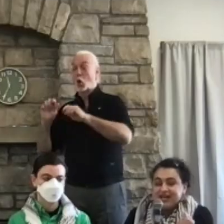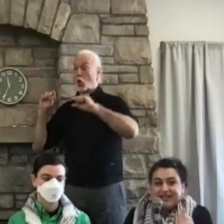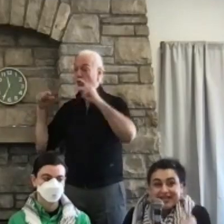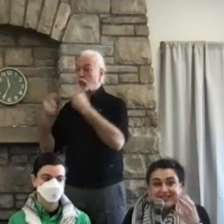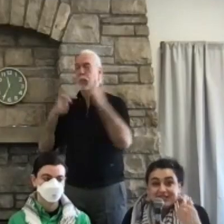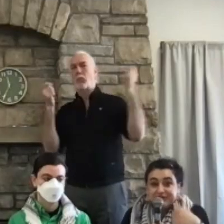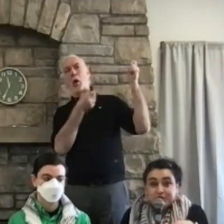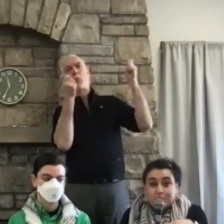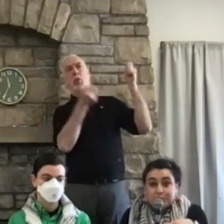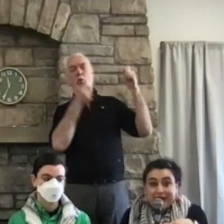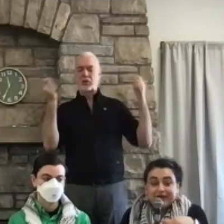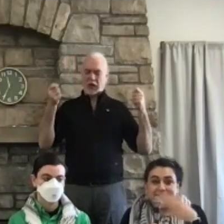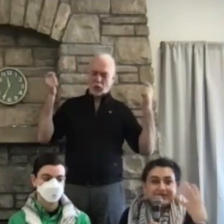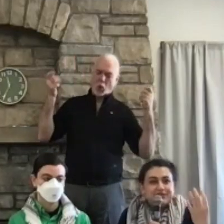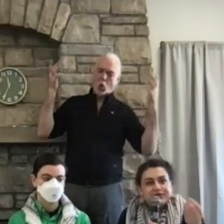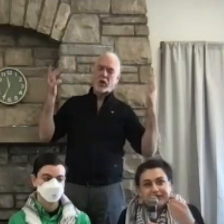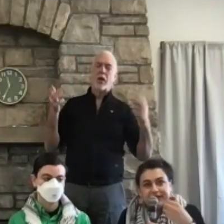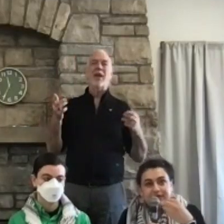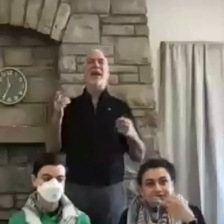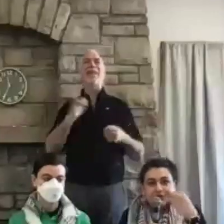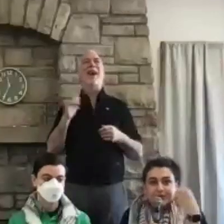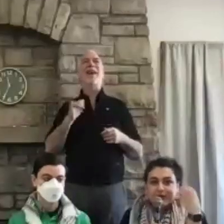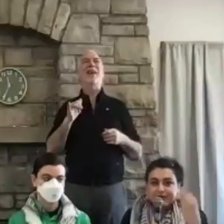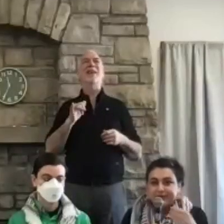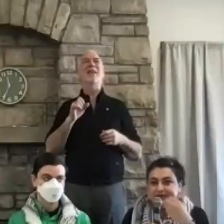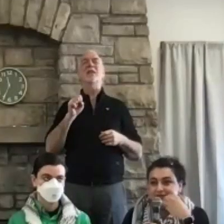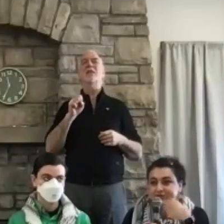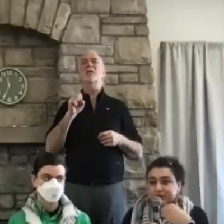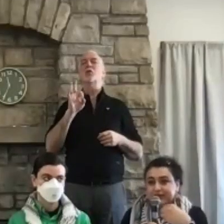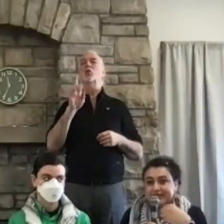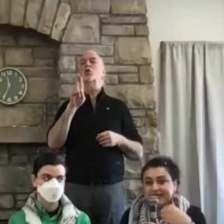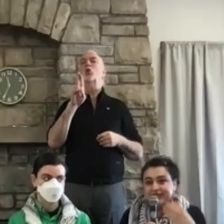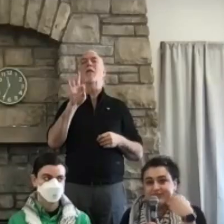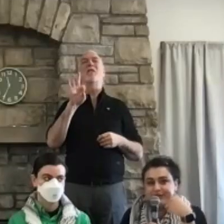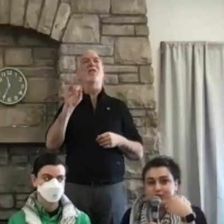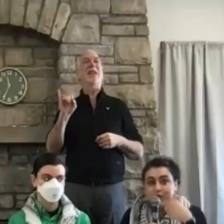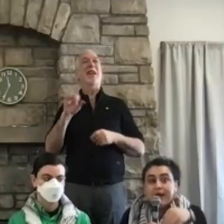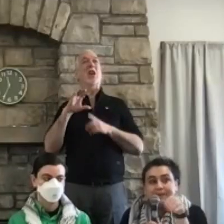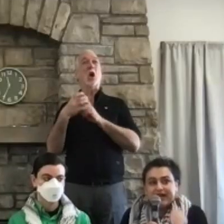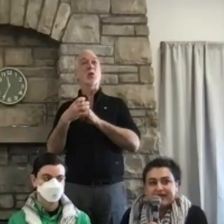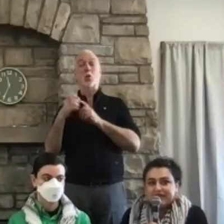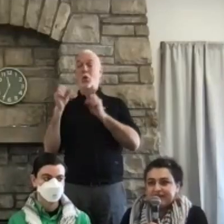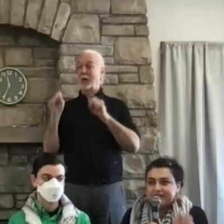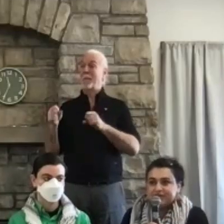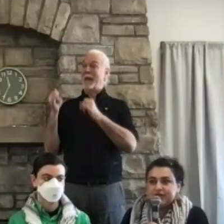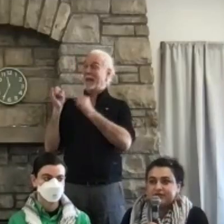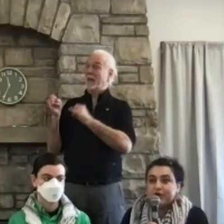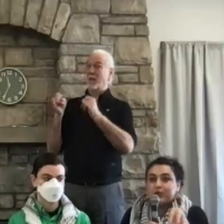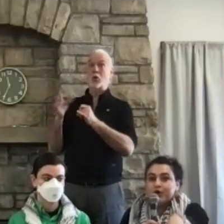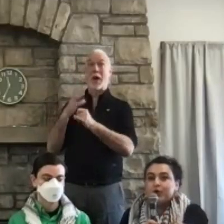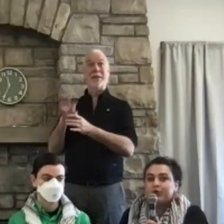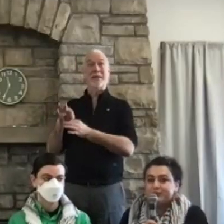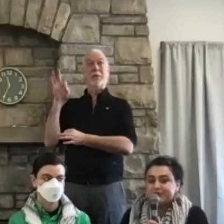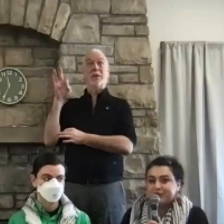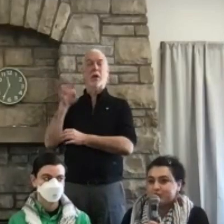ceremonies. Yes, individual prayer, like in a Sufi culture, one could be individualistic and spiritual, but at the end of the day, there's lots of